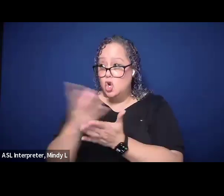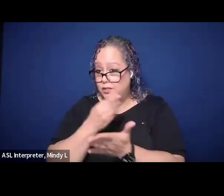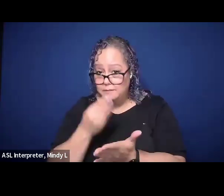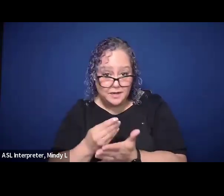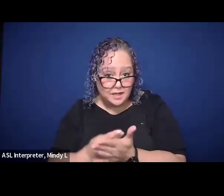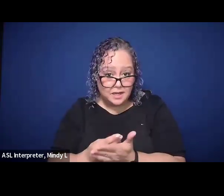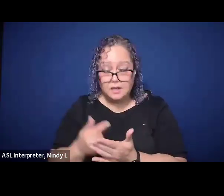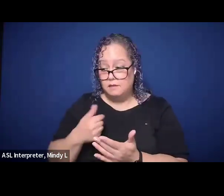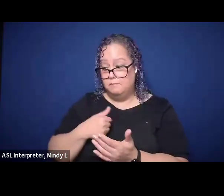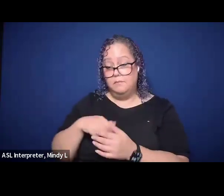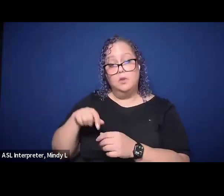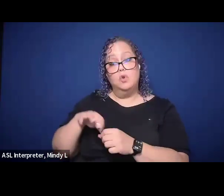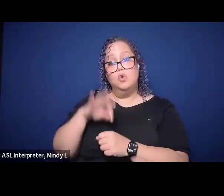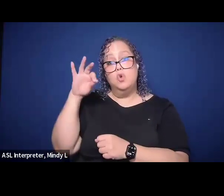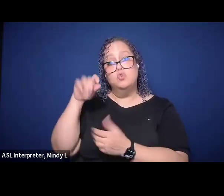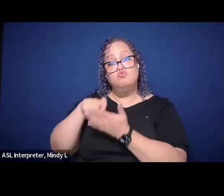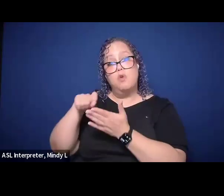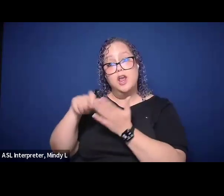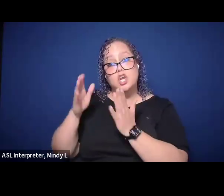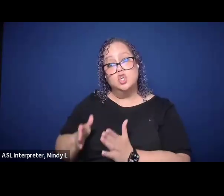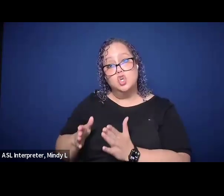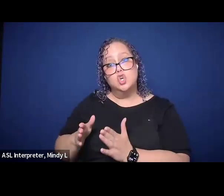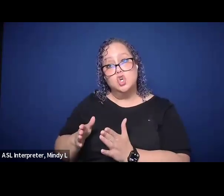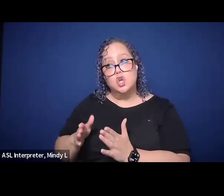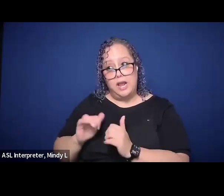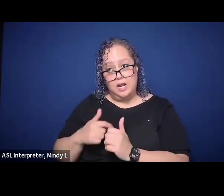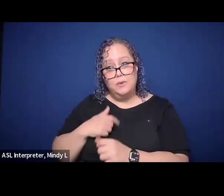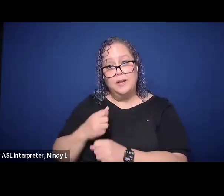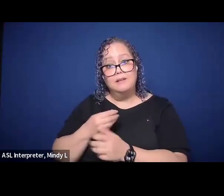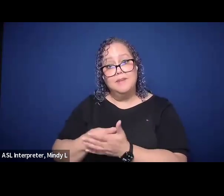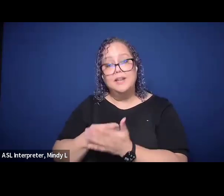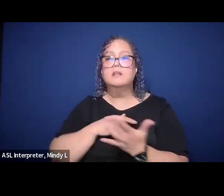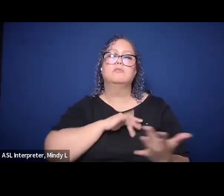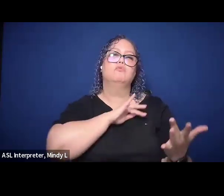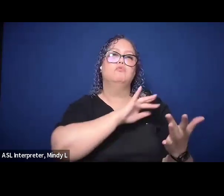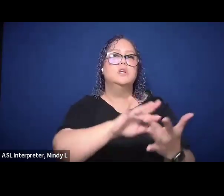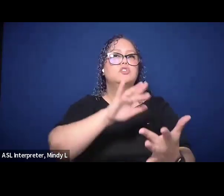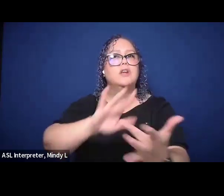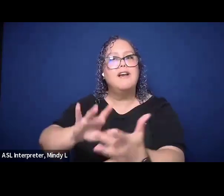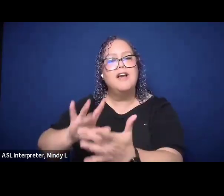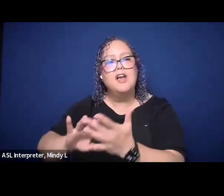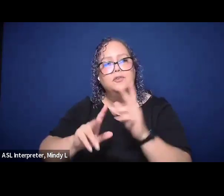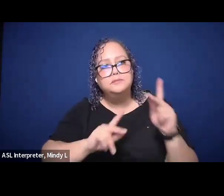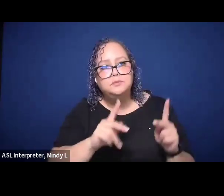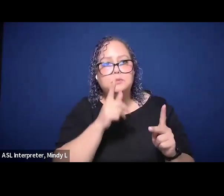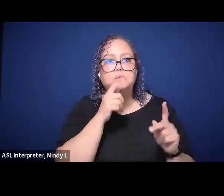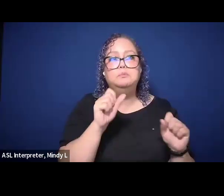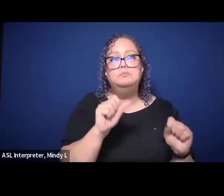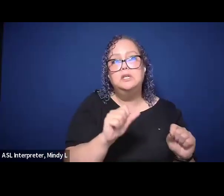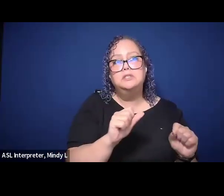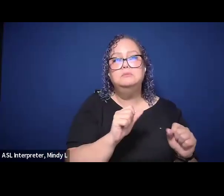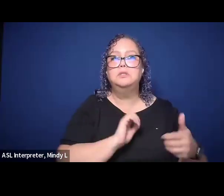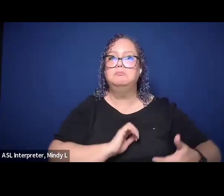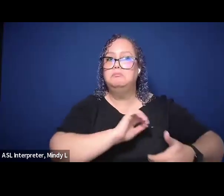for me is reaching out to prospects, running sales calls with